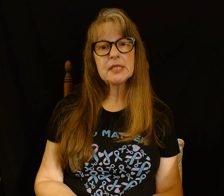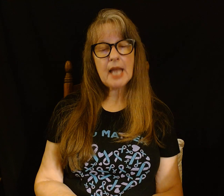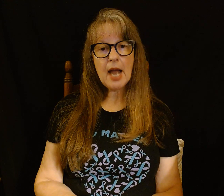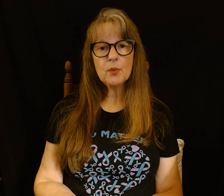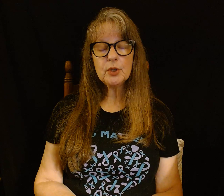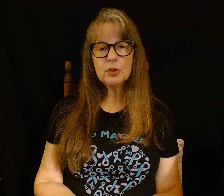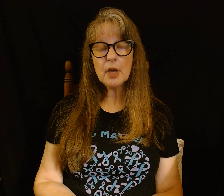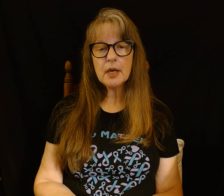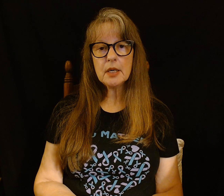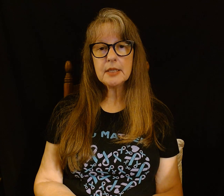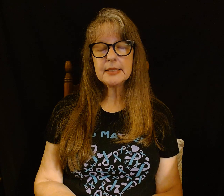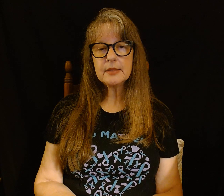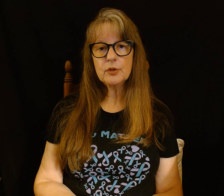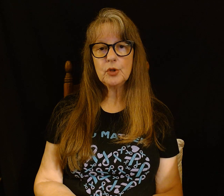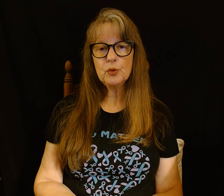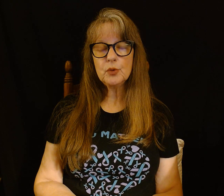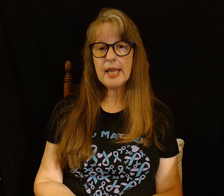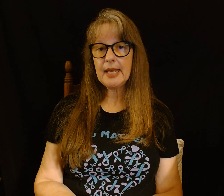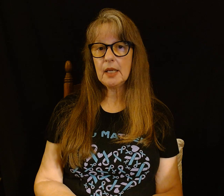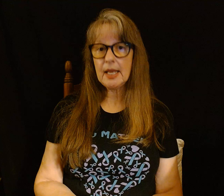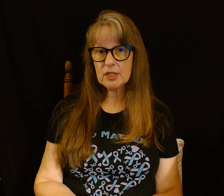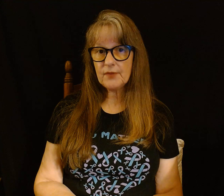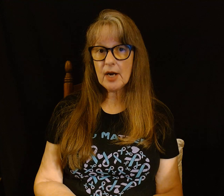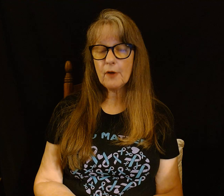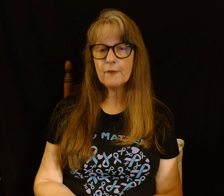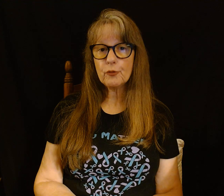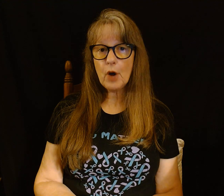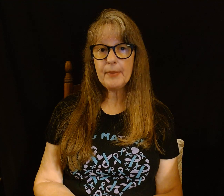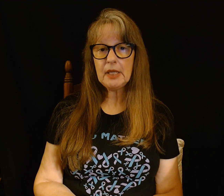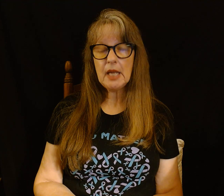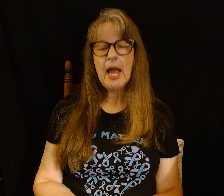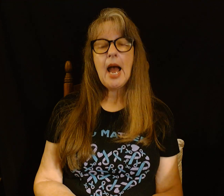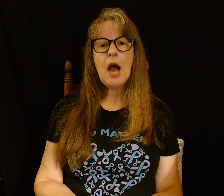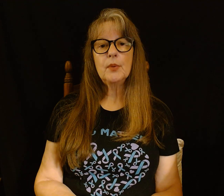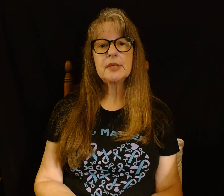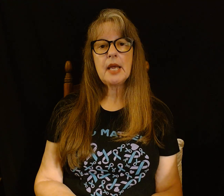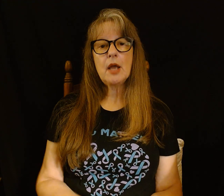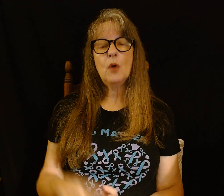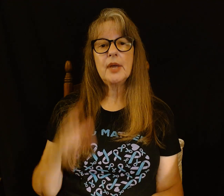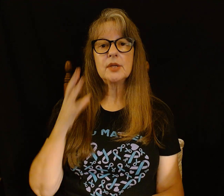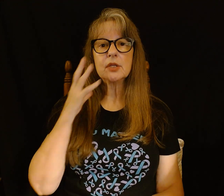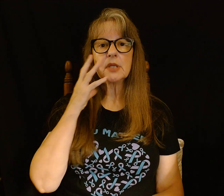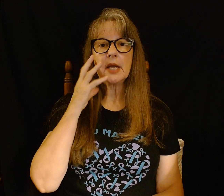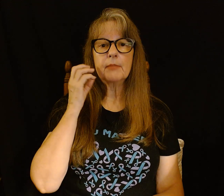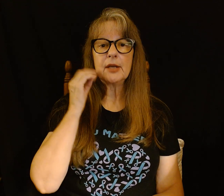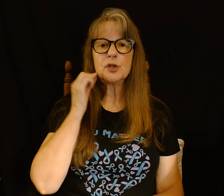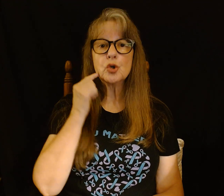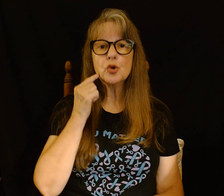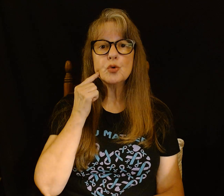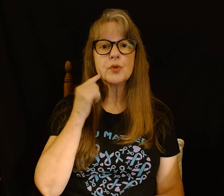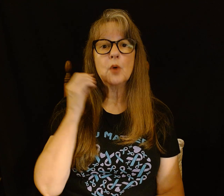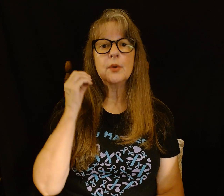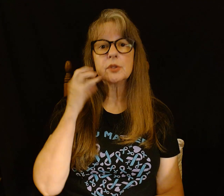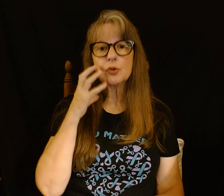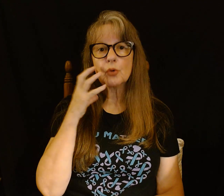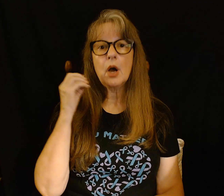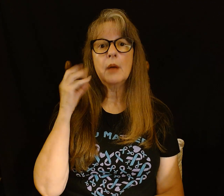I would use a classifier for throbbing. I would say, oh yes, it's like my tooth, oh, it's